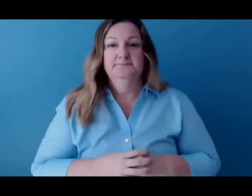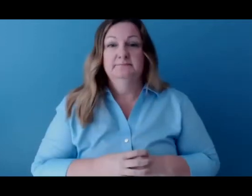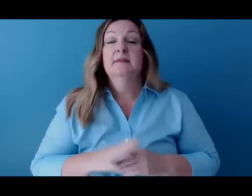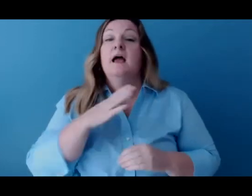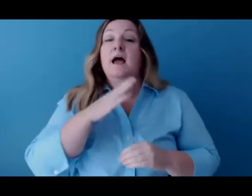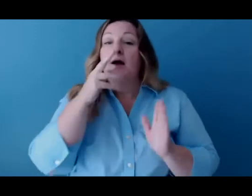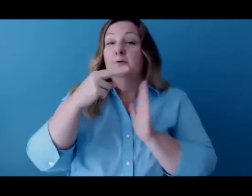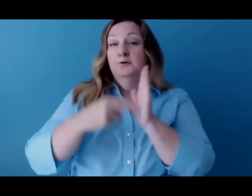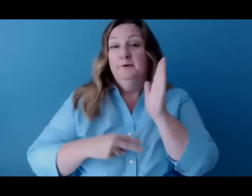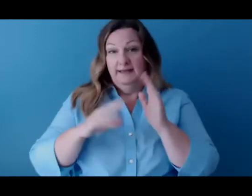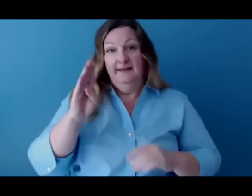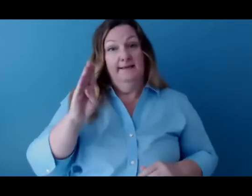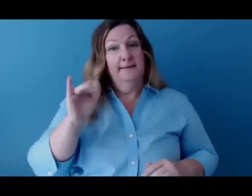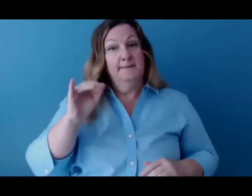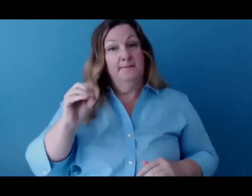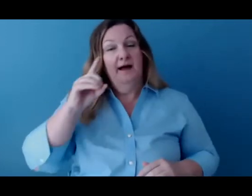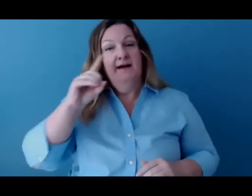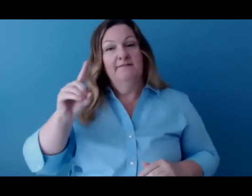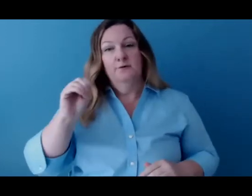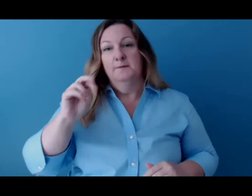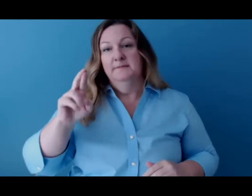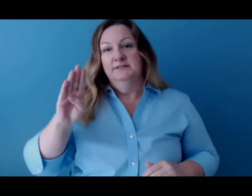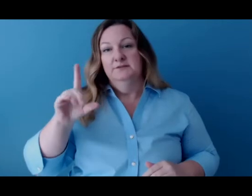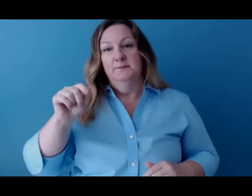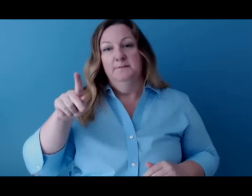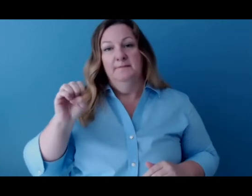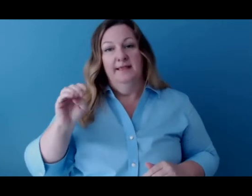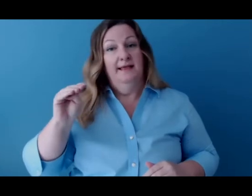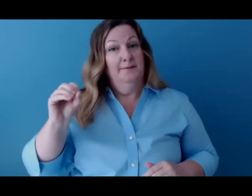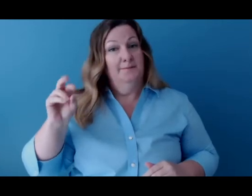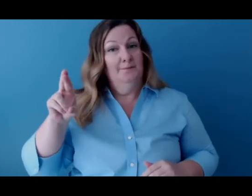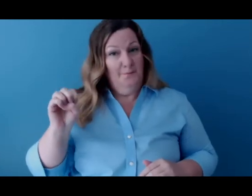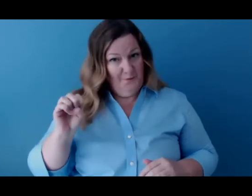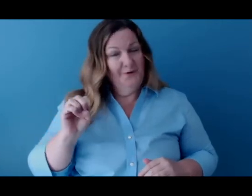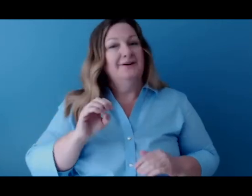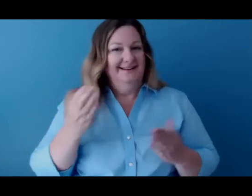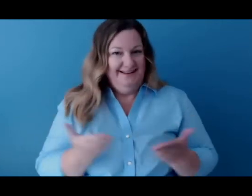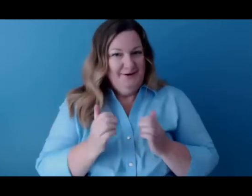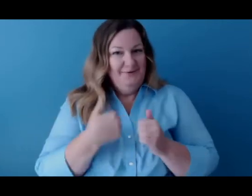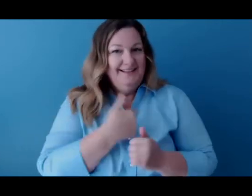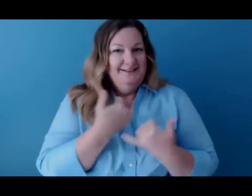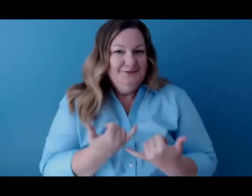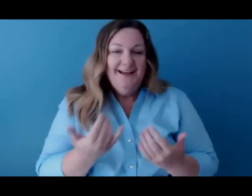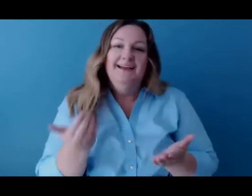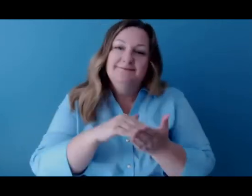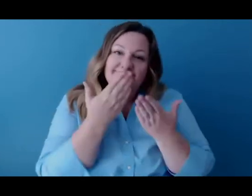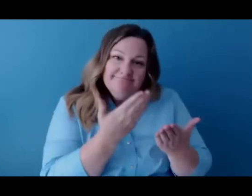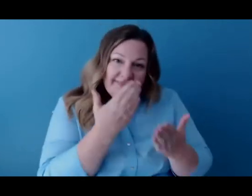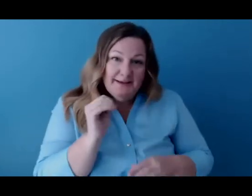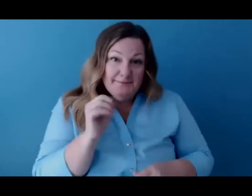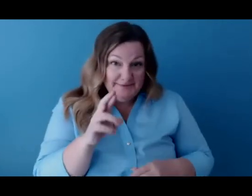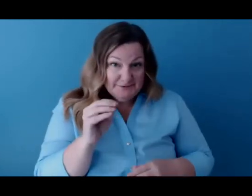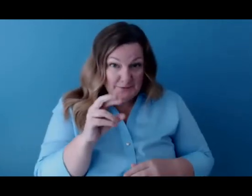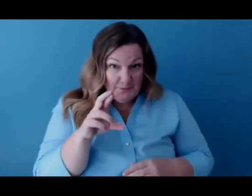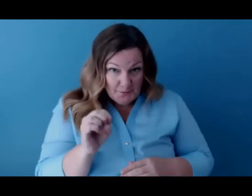and reading the bio for Mr. Blake Moore, who we have with us today. Thank you again, Mr. Moore. Just